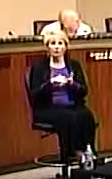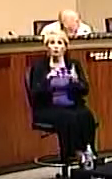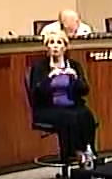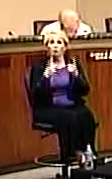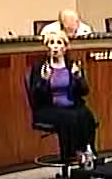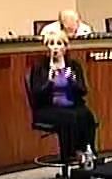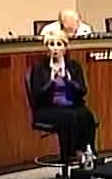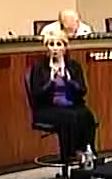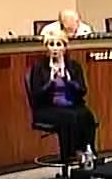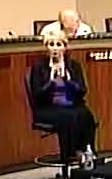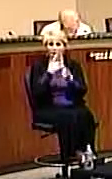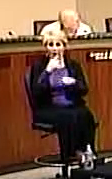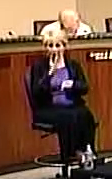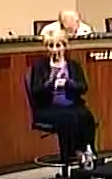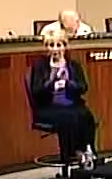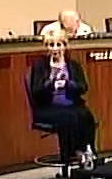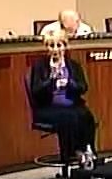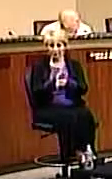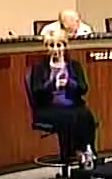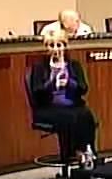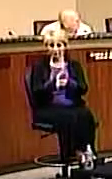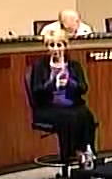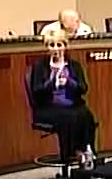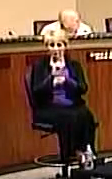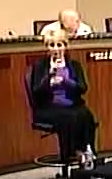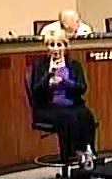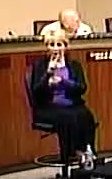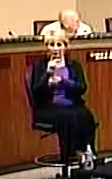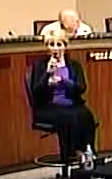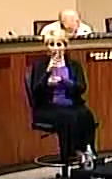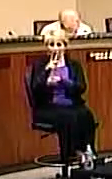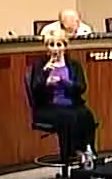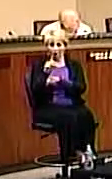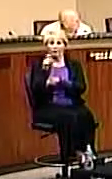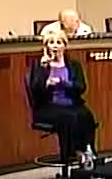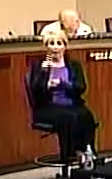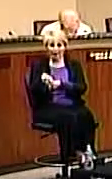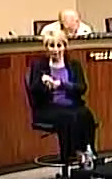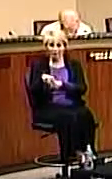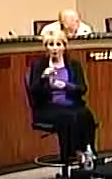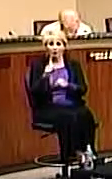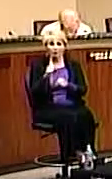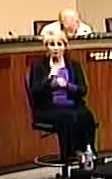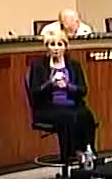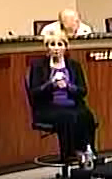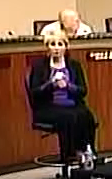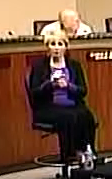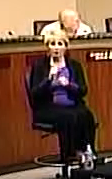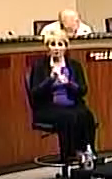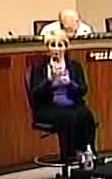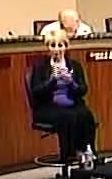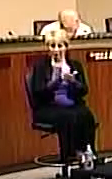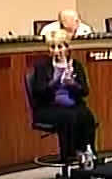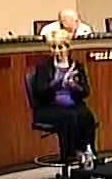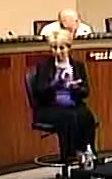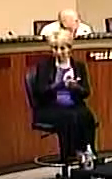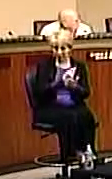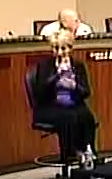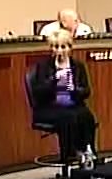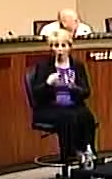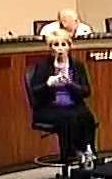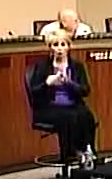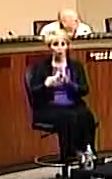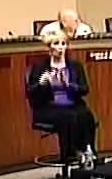departments are business enterprises. They have to make their money and have to show